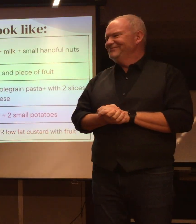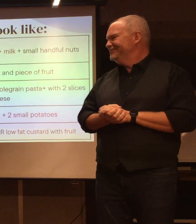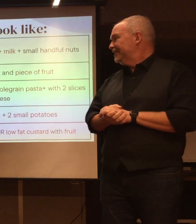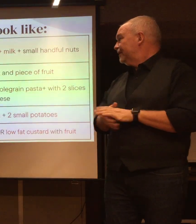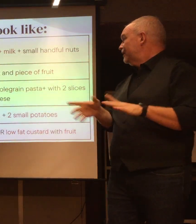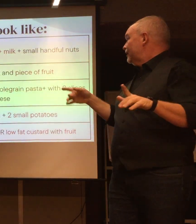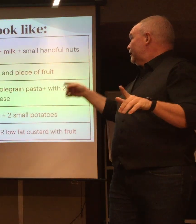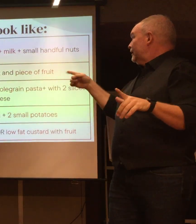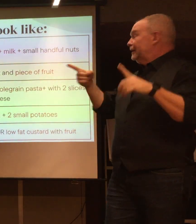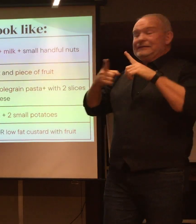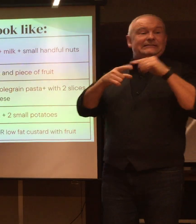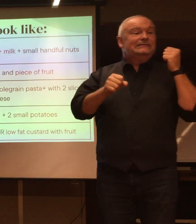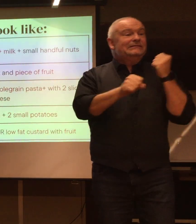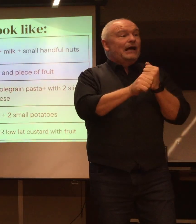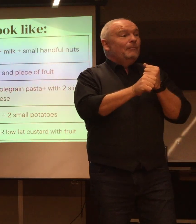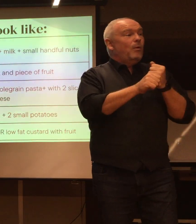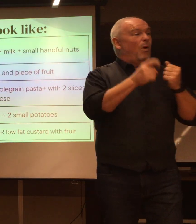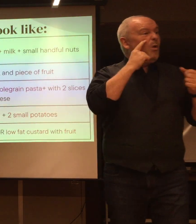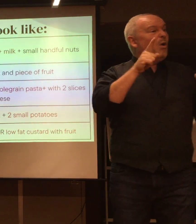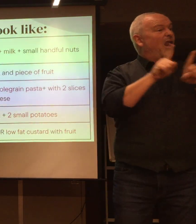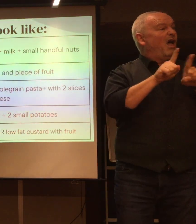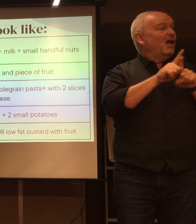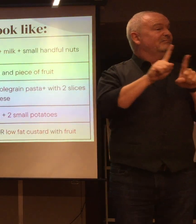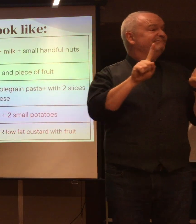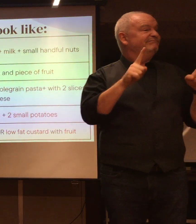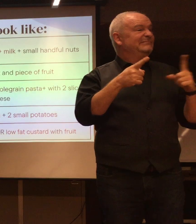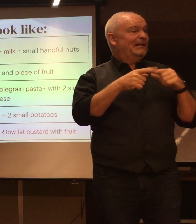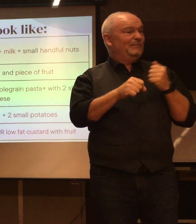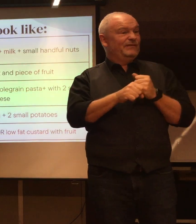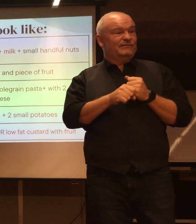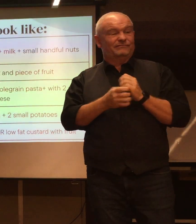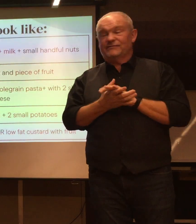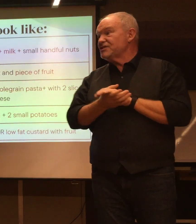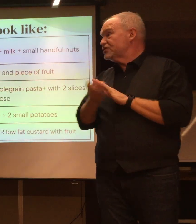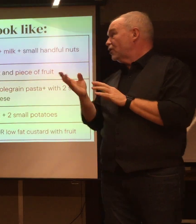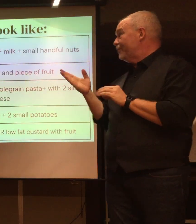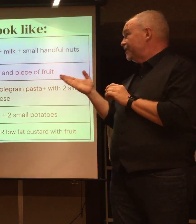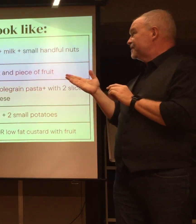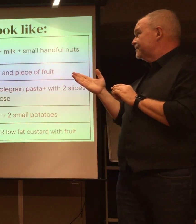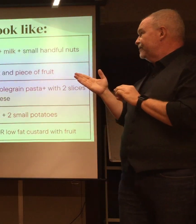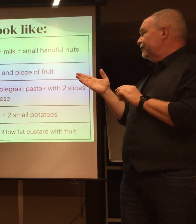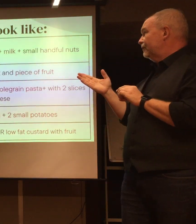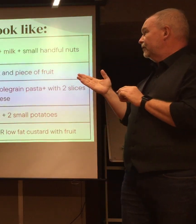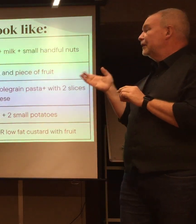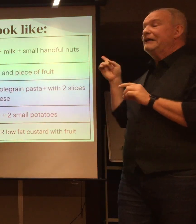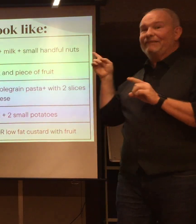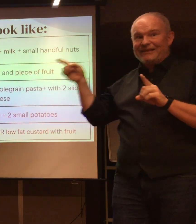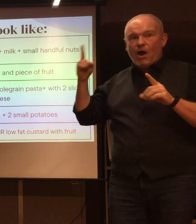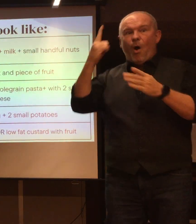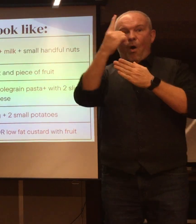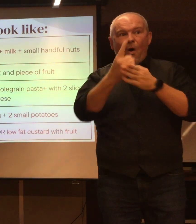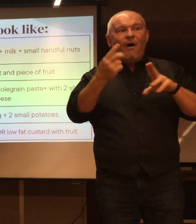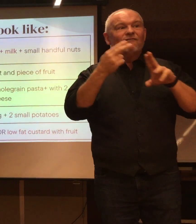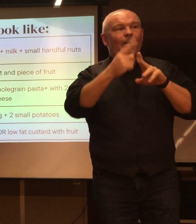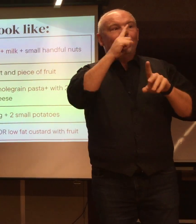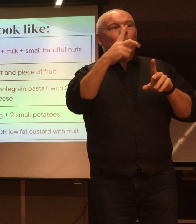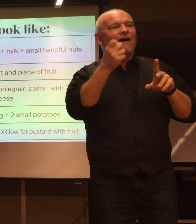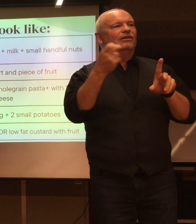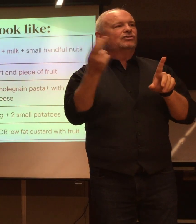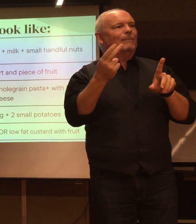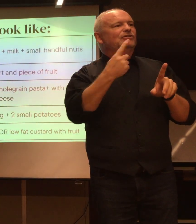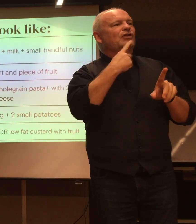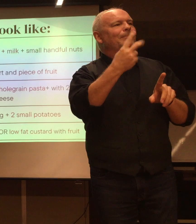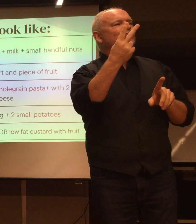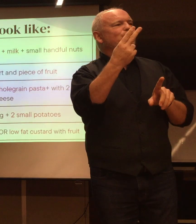So this is just an example of what this could look like. We've got... This is diabetes specific. This is diabetes specific,